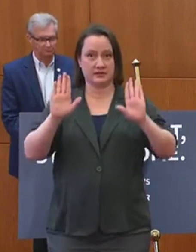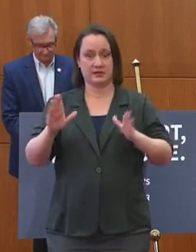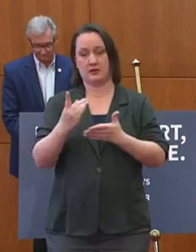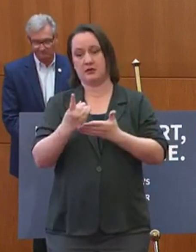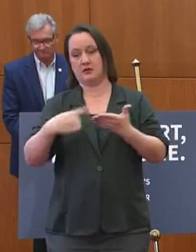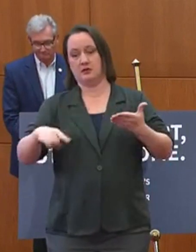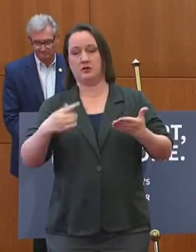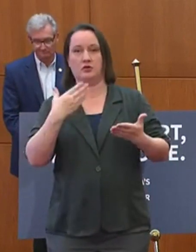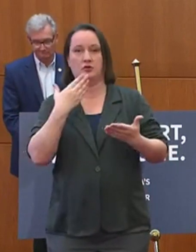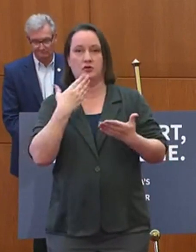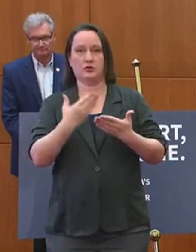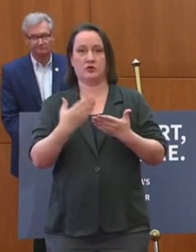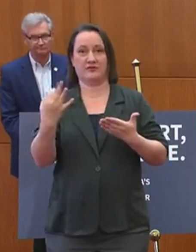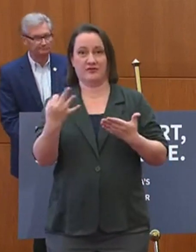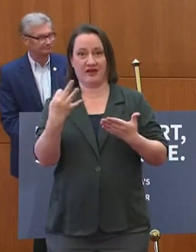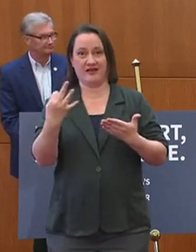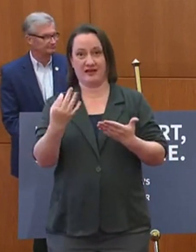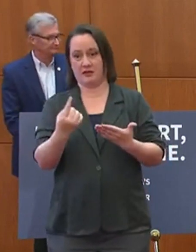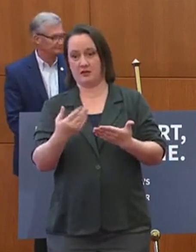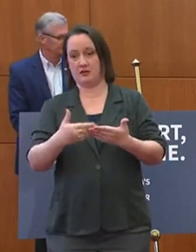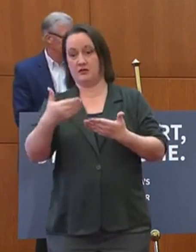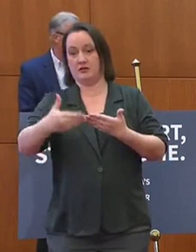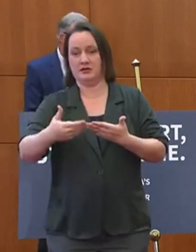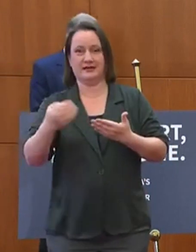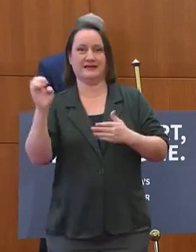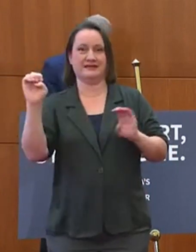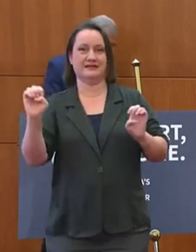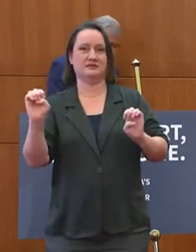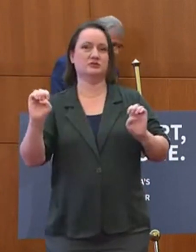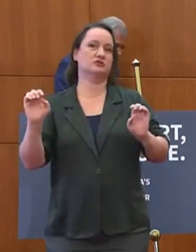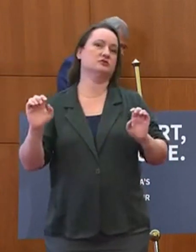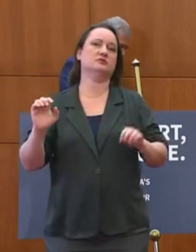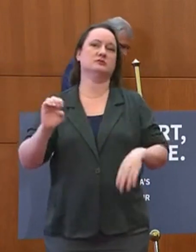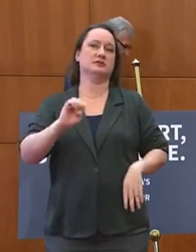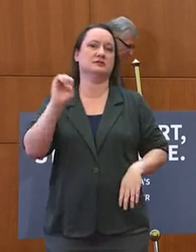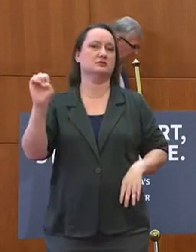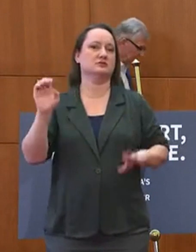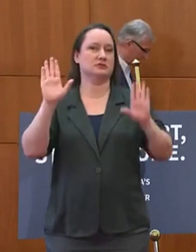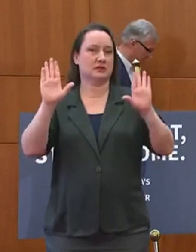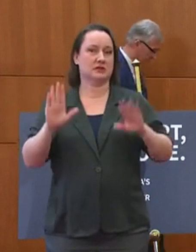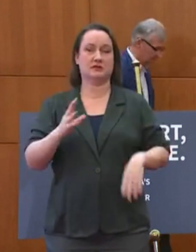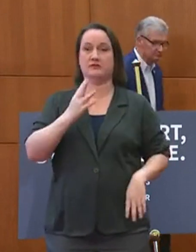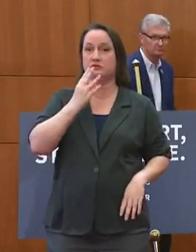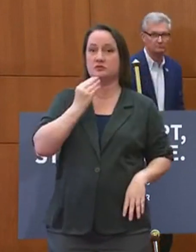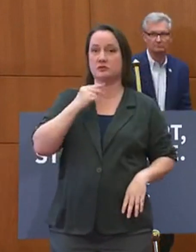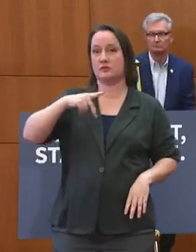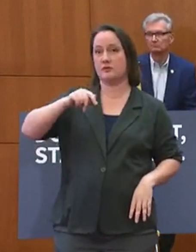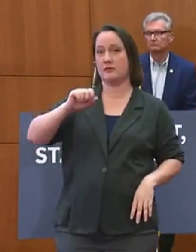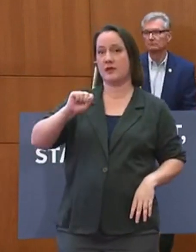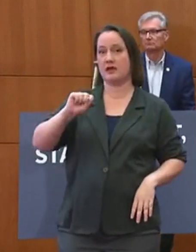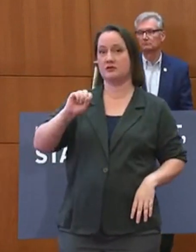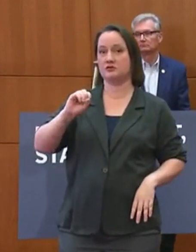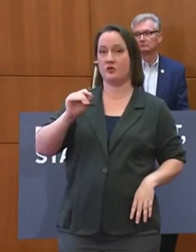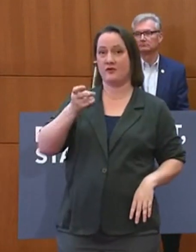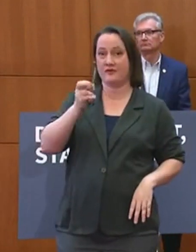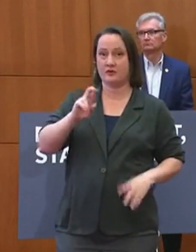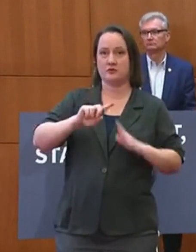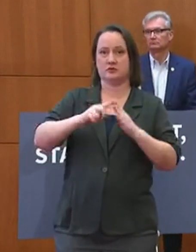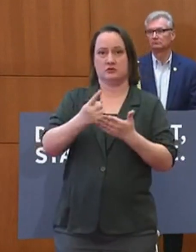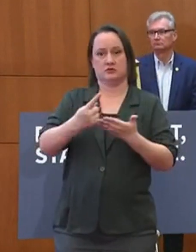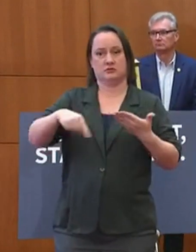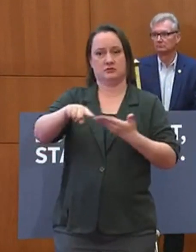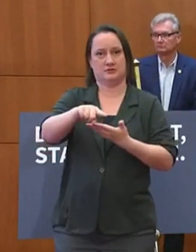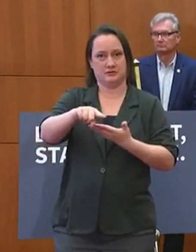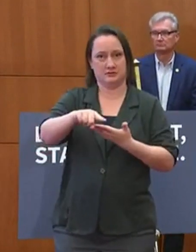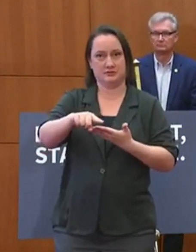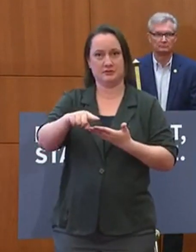Good Friday, and then Easter Sunday. For the Jewish faith, Passover begins next week.